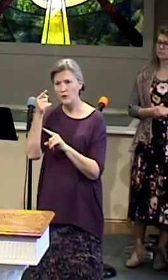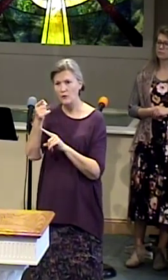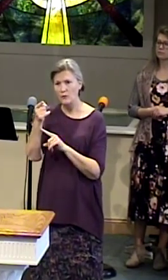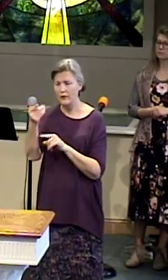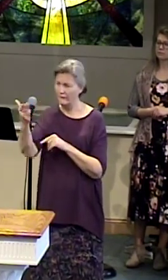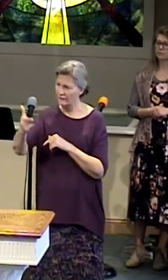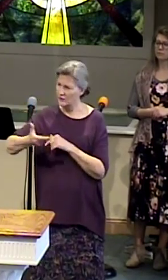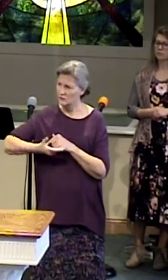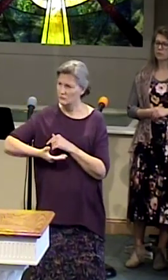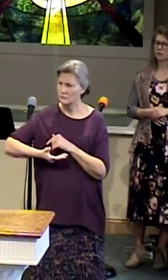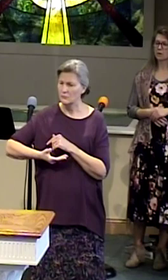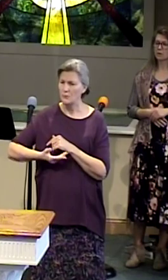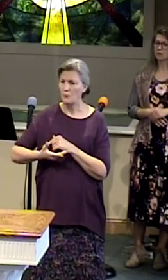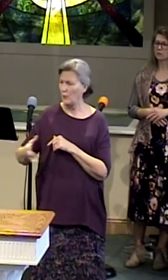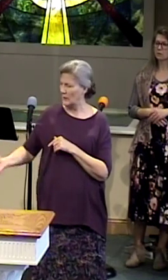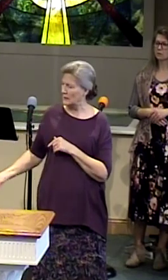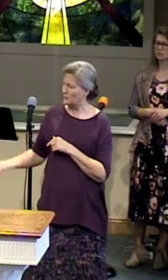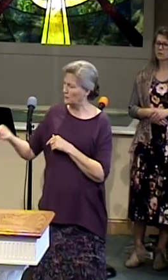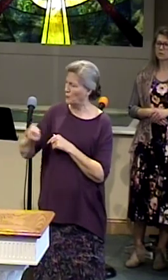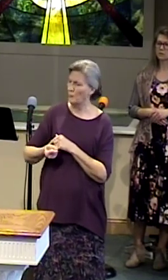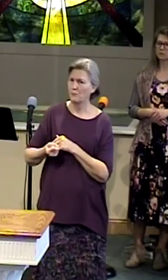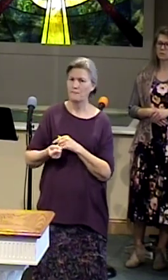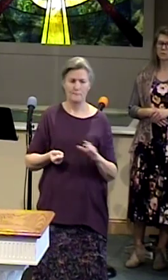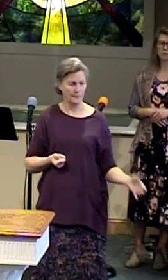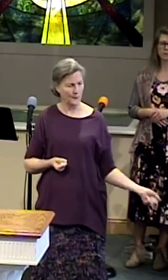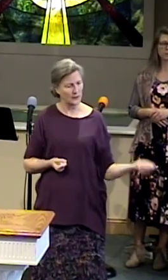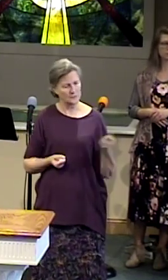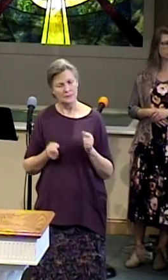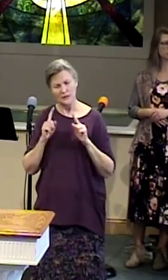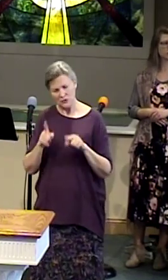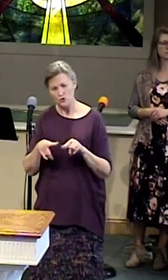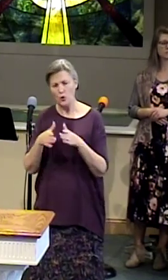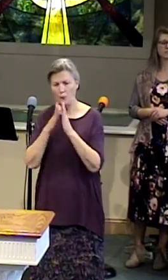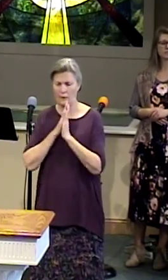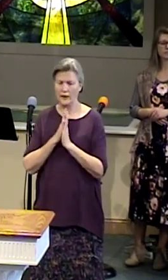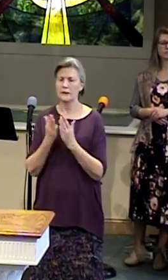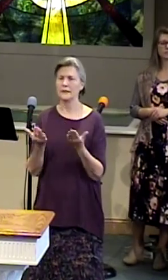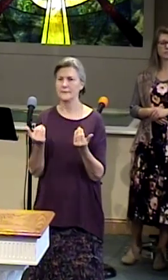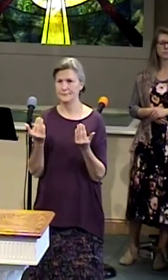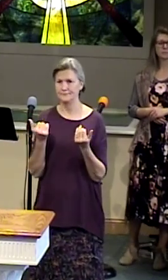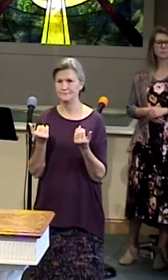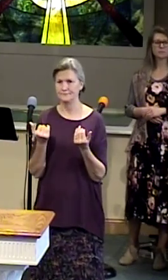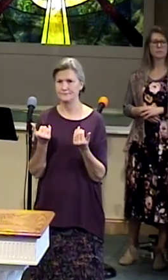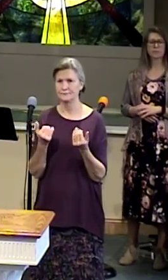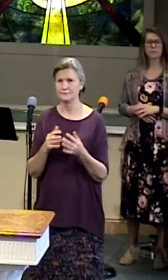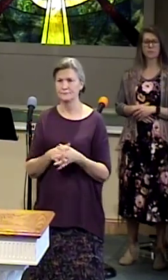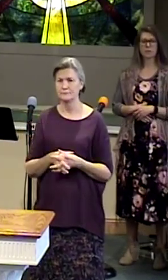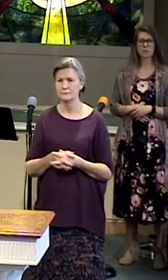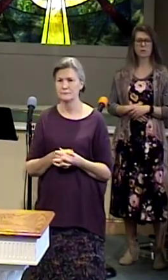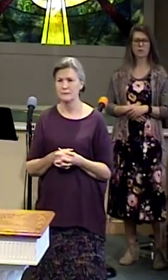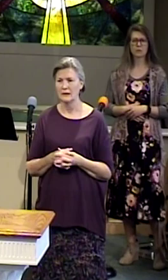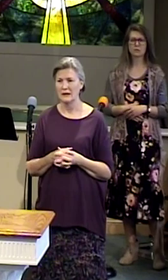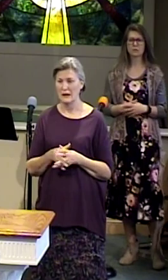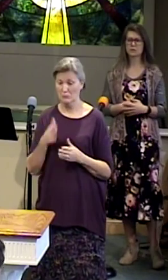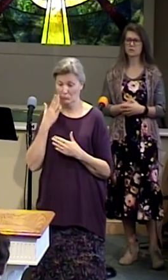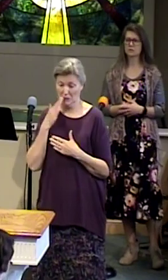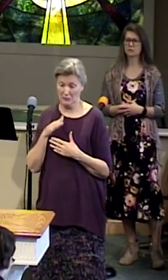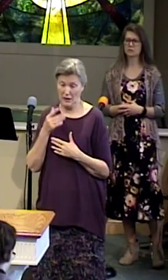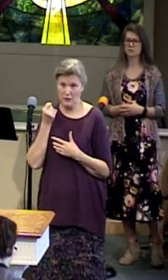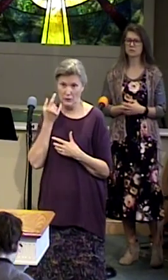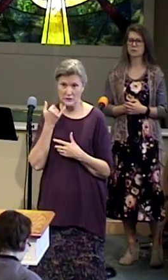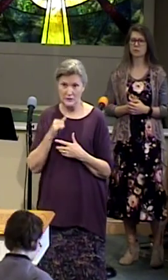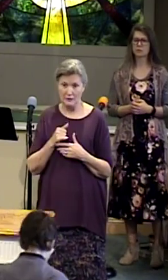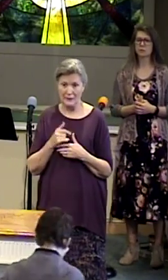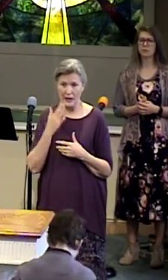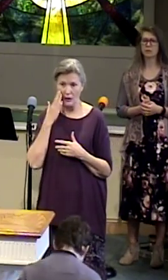your neighbor by the hand and tell him, let's go. Let's go. He wants to do something for you. I may not know what it is, but